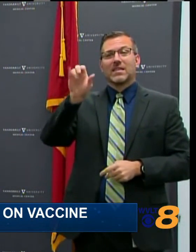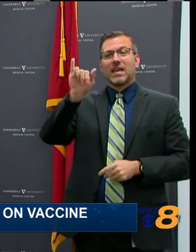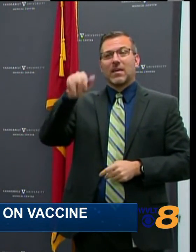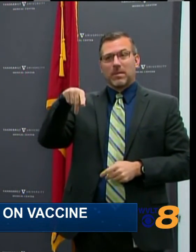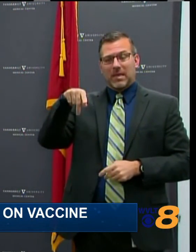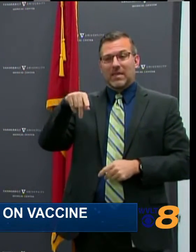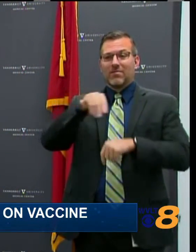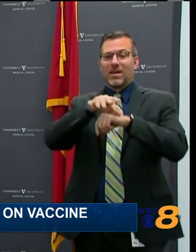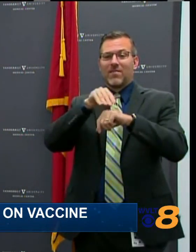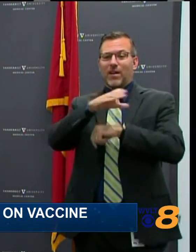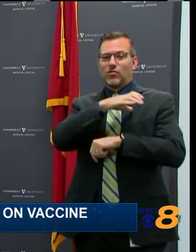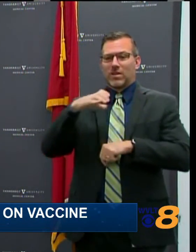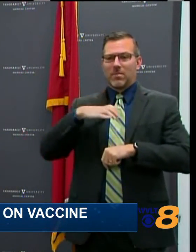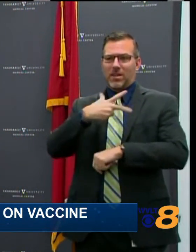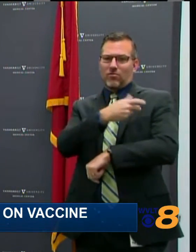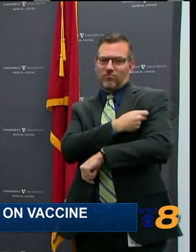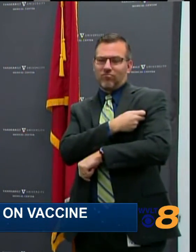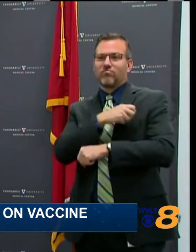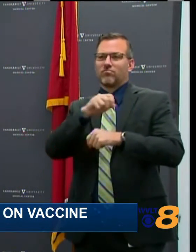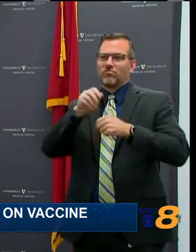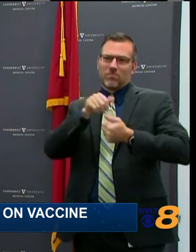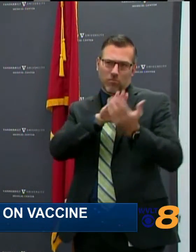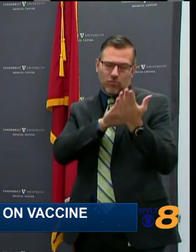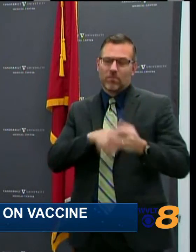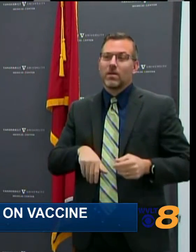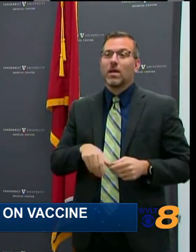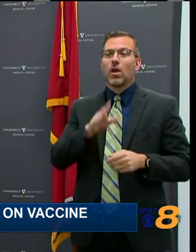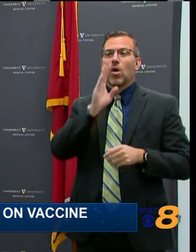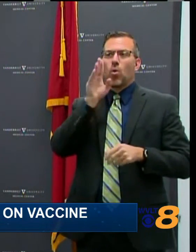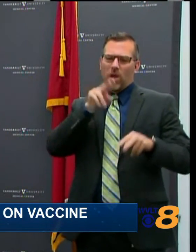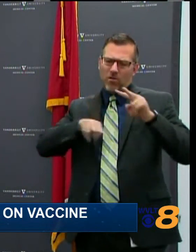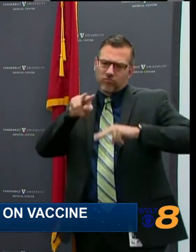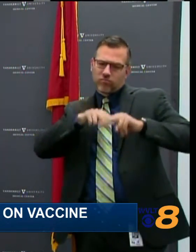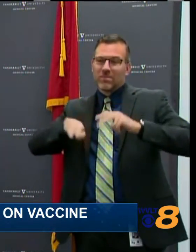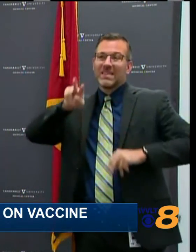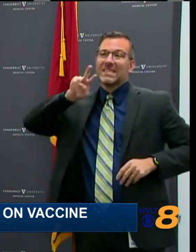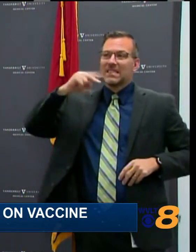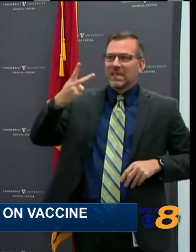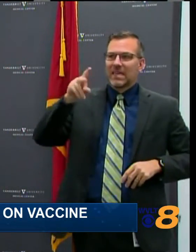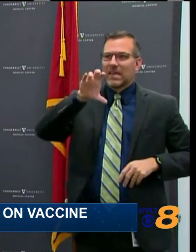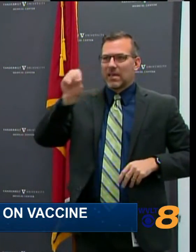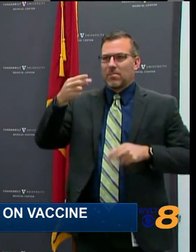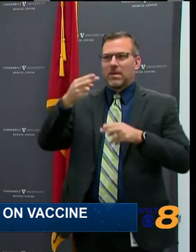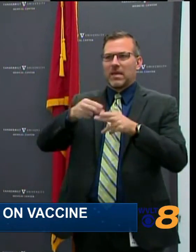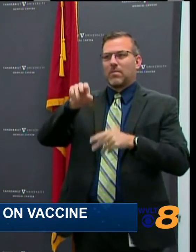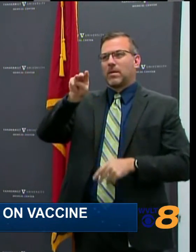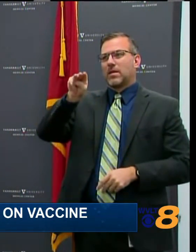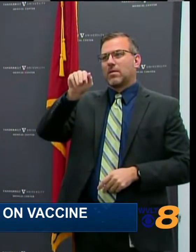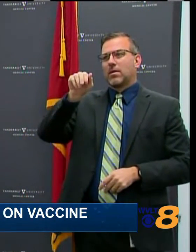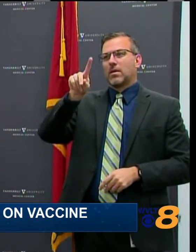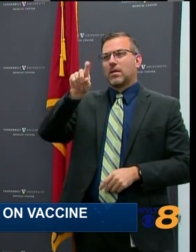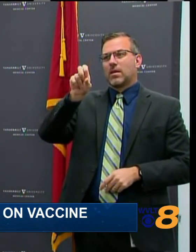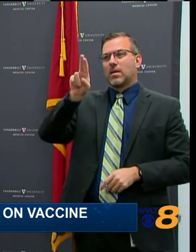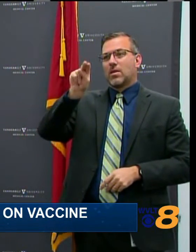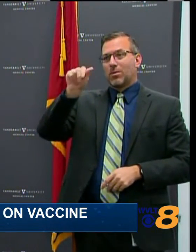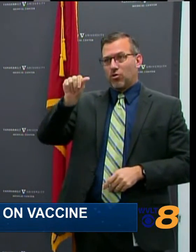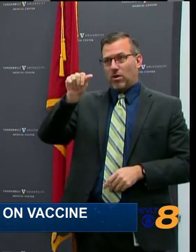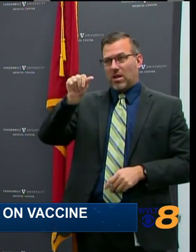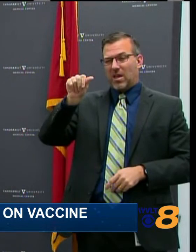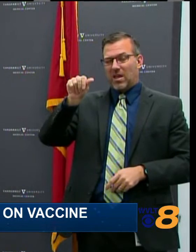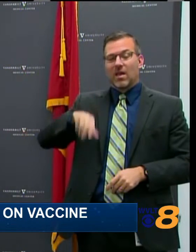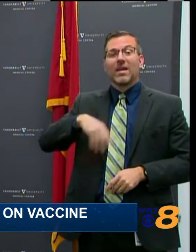Immunization Practices, are going to be reviewing the second vaccine candidate, which is Moderna. If everything goes as